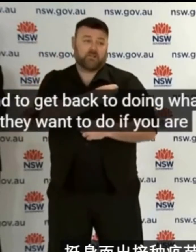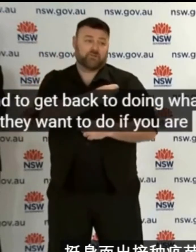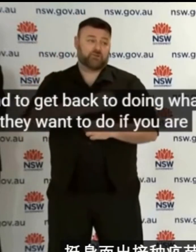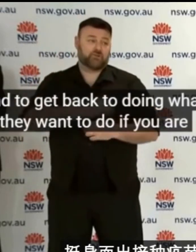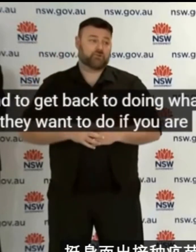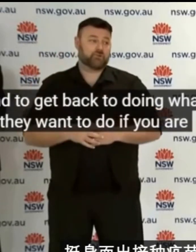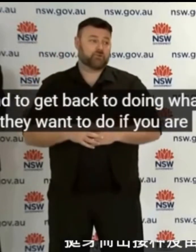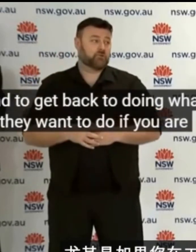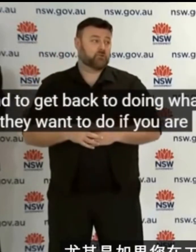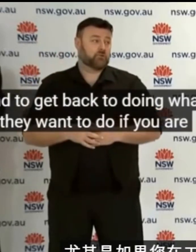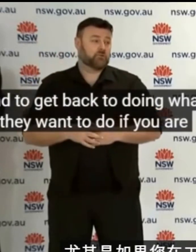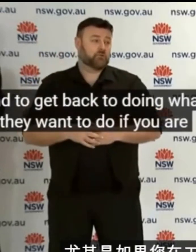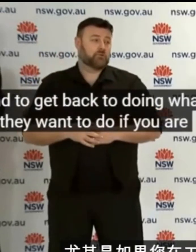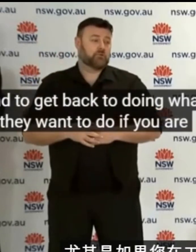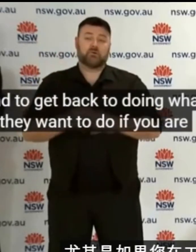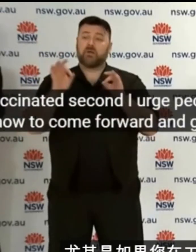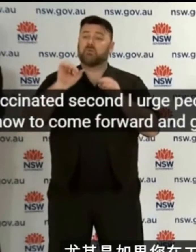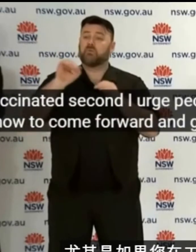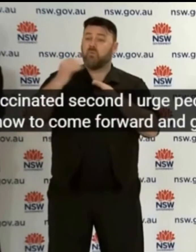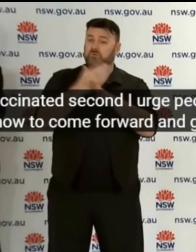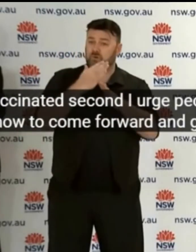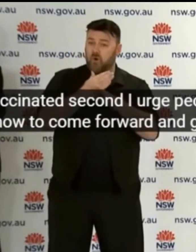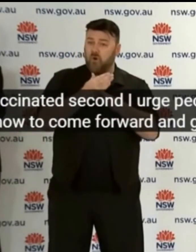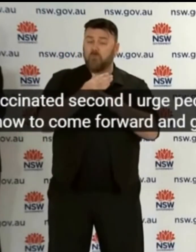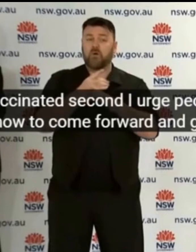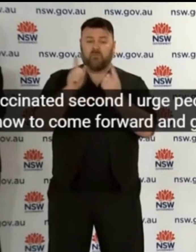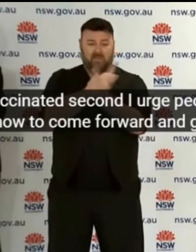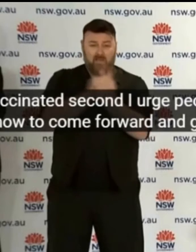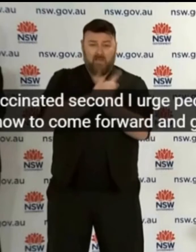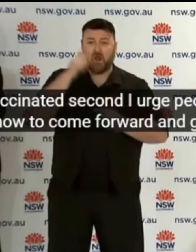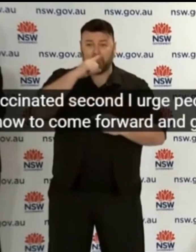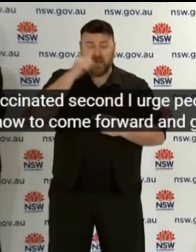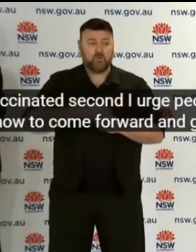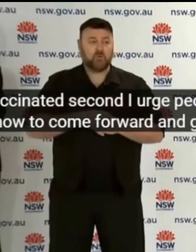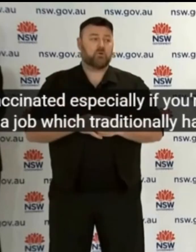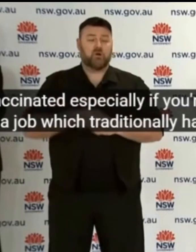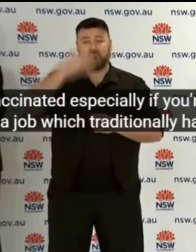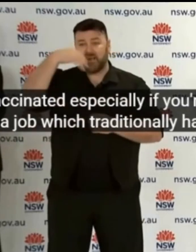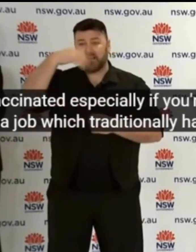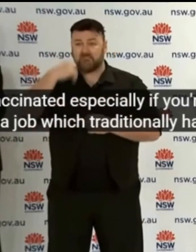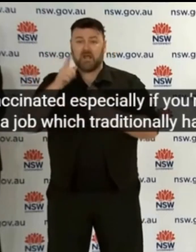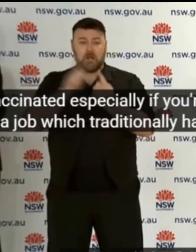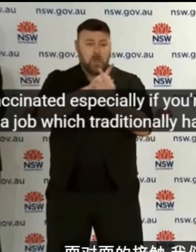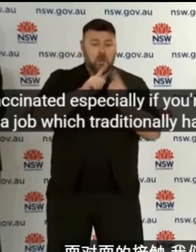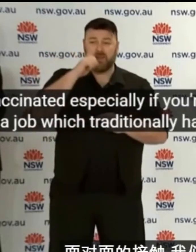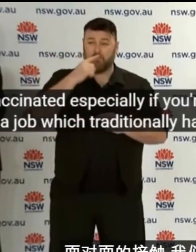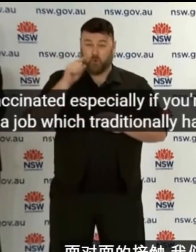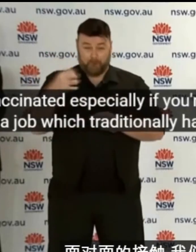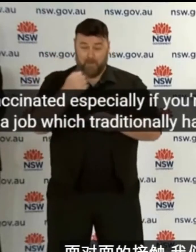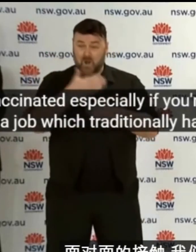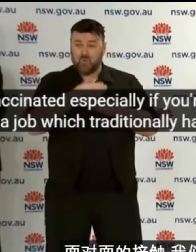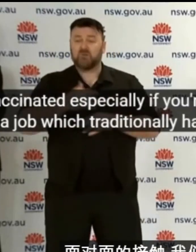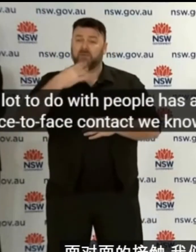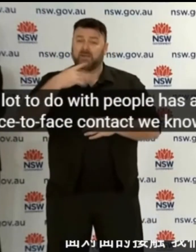in a job which traditionally has a lot to do with people, has a face-to-face contact. We know that the vaccine takes